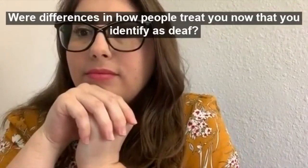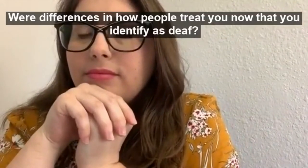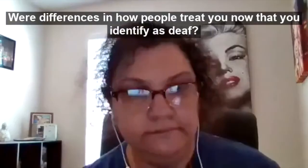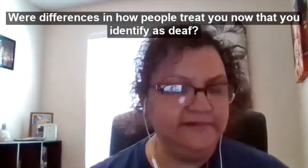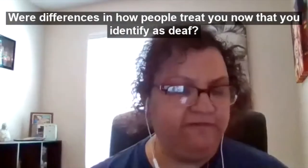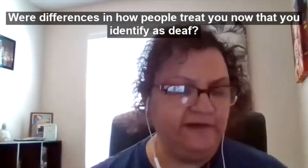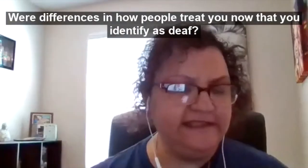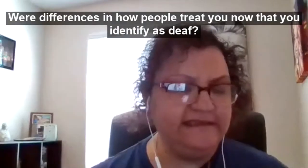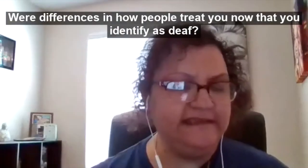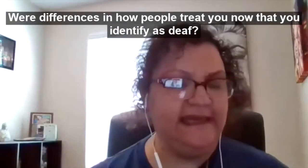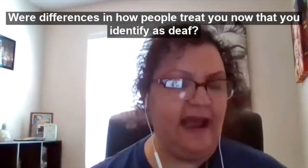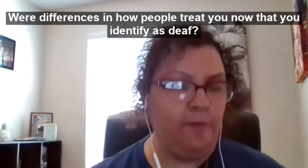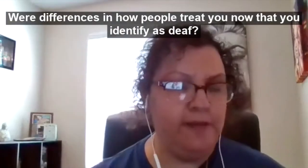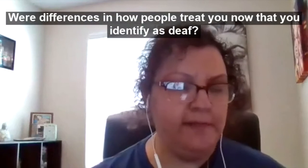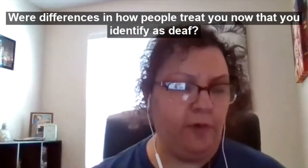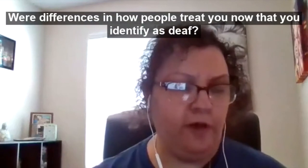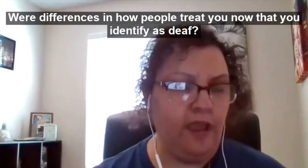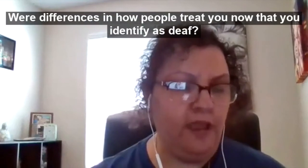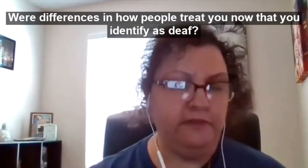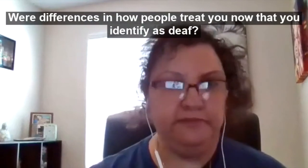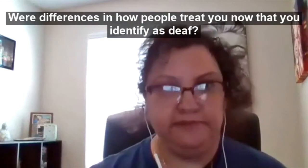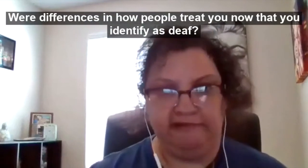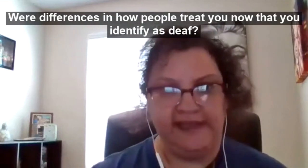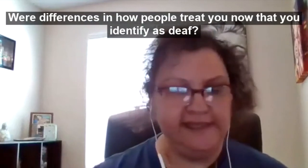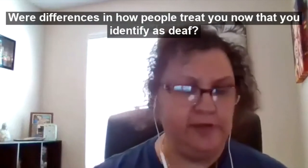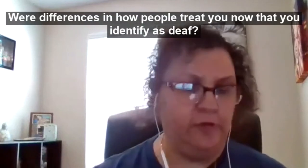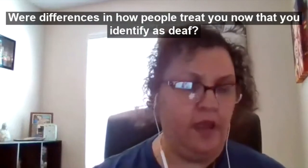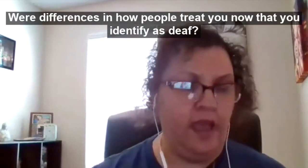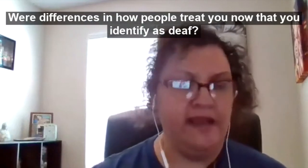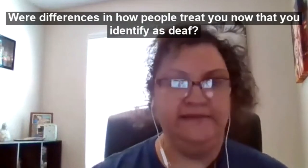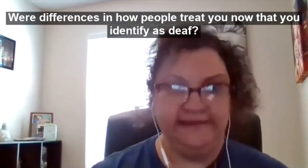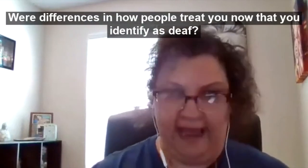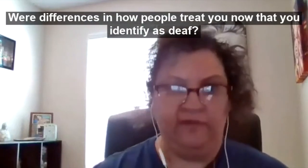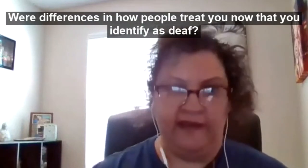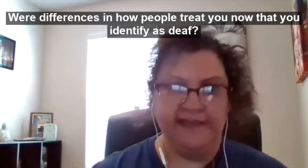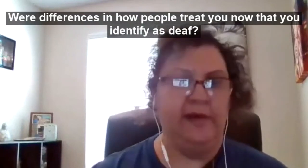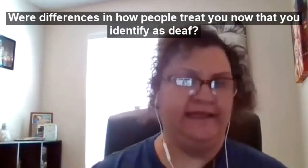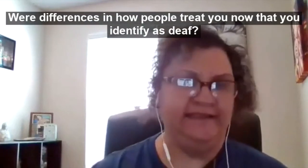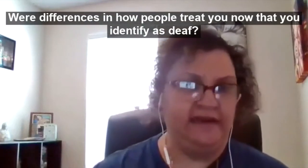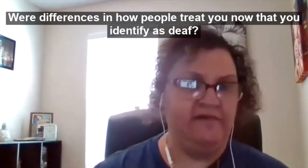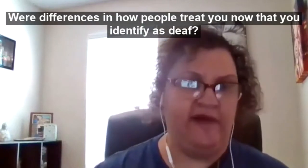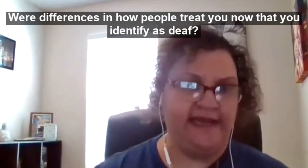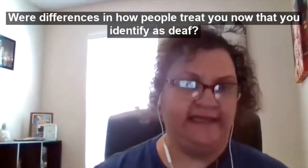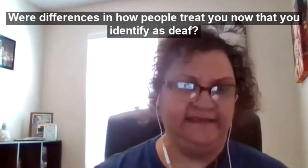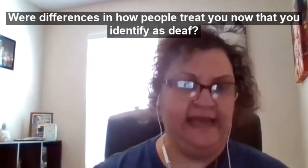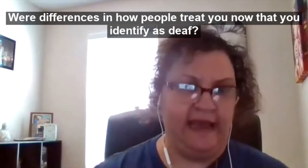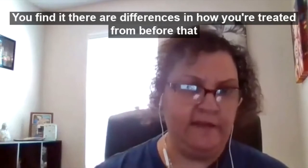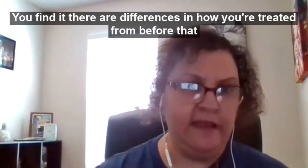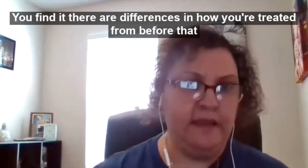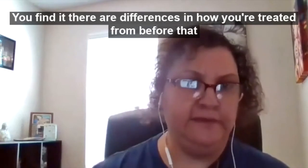Were there differences in how people treat you now that you identify as deaf?